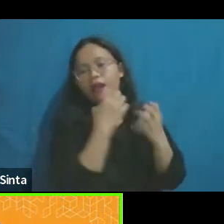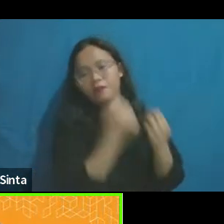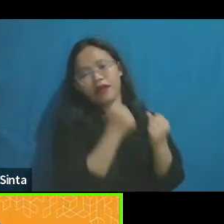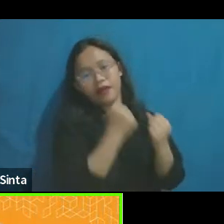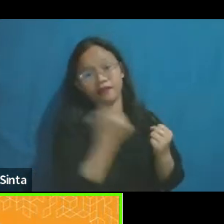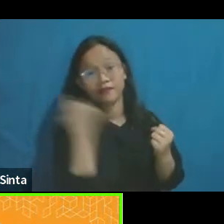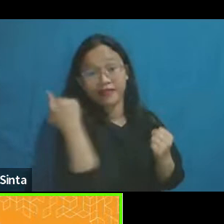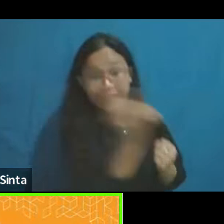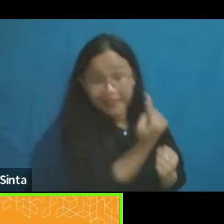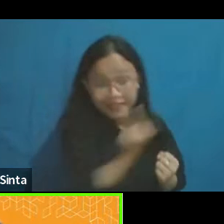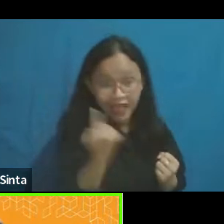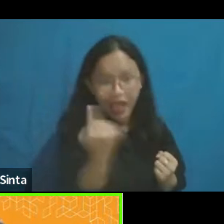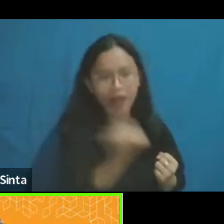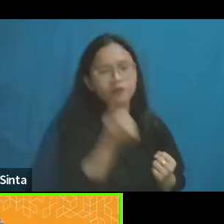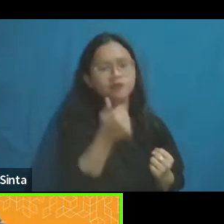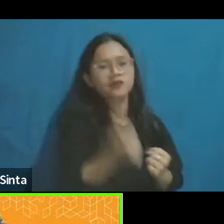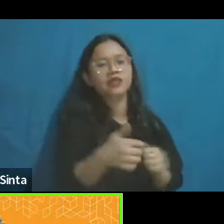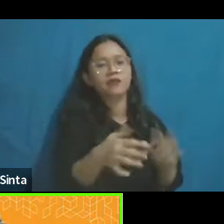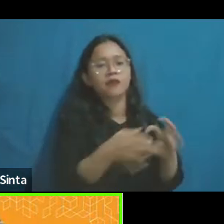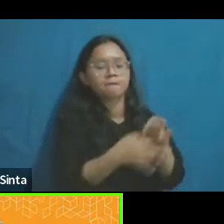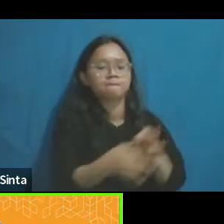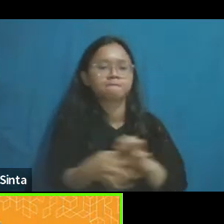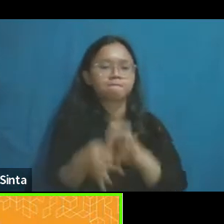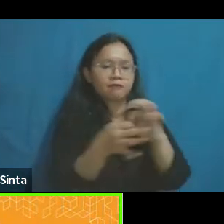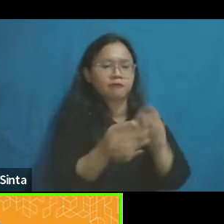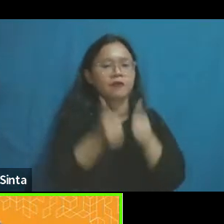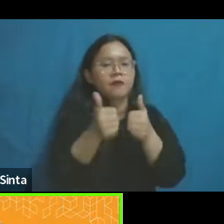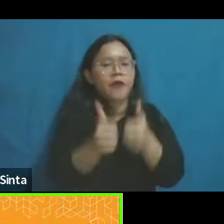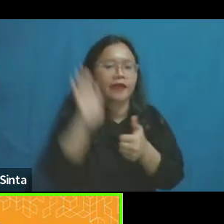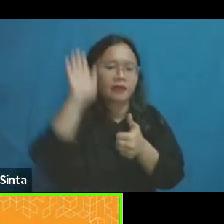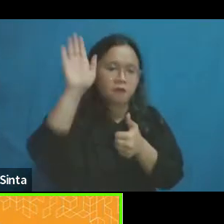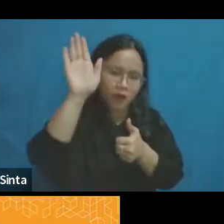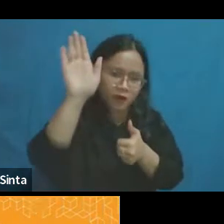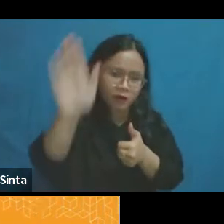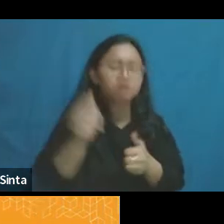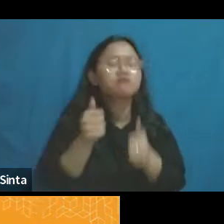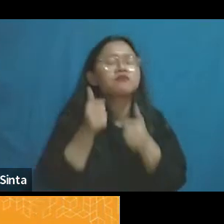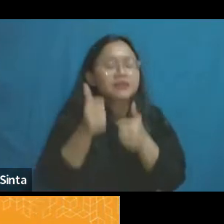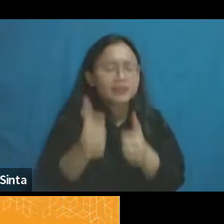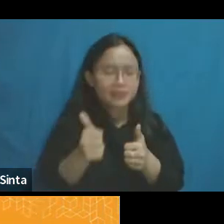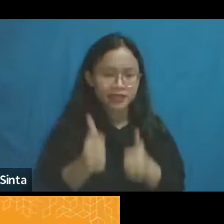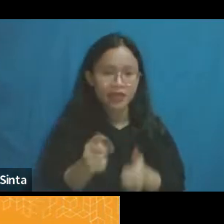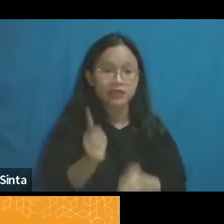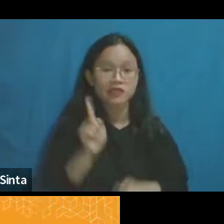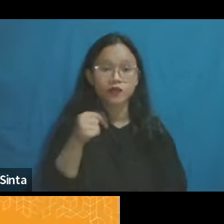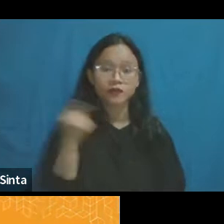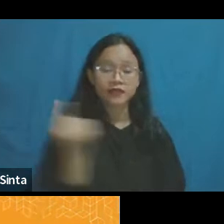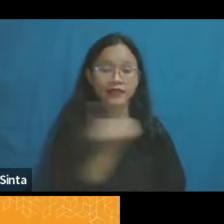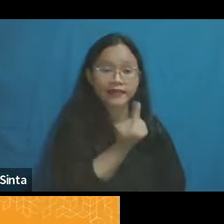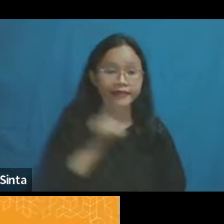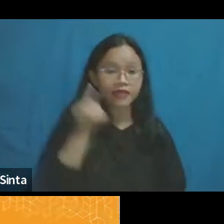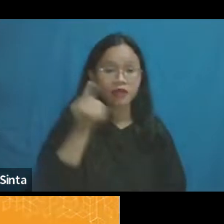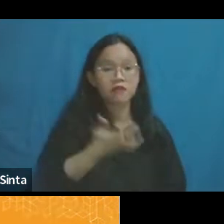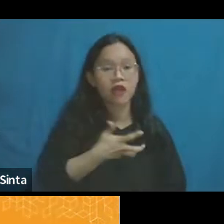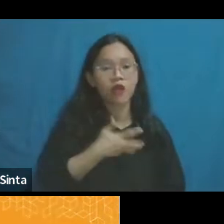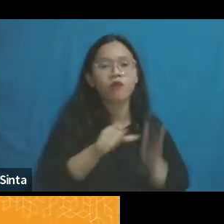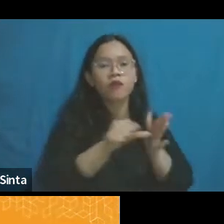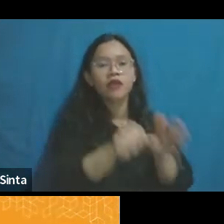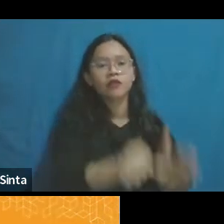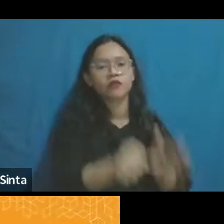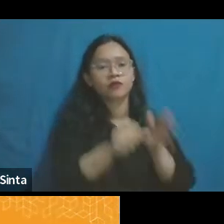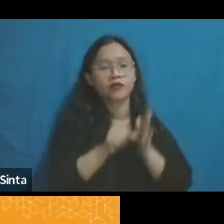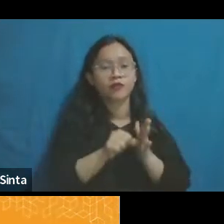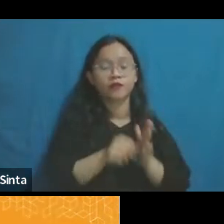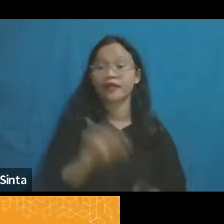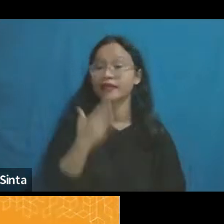if we help these people, the Papuan people. Yes. Thank you, Pak Made. Last but